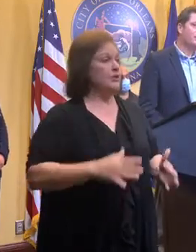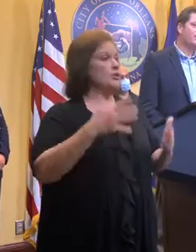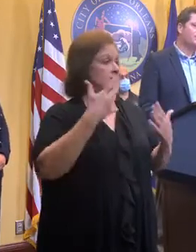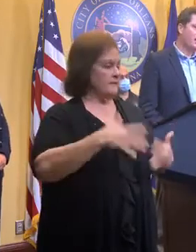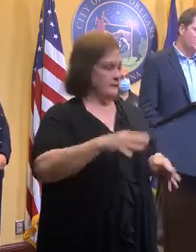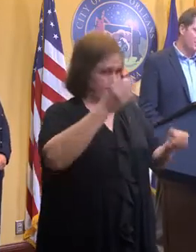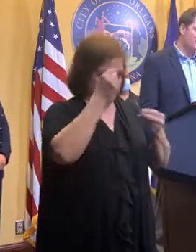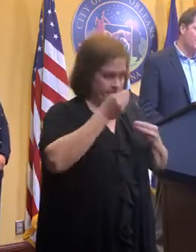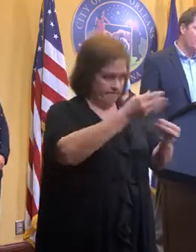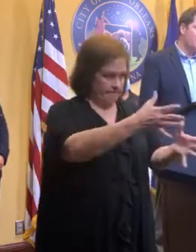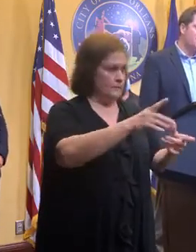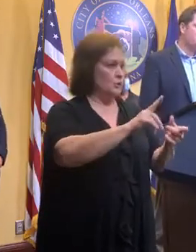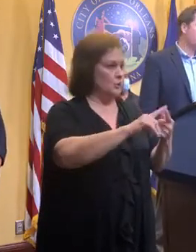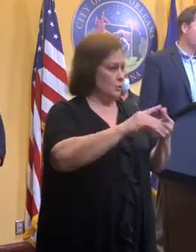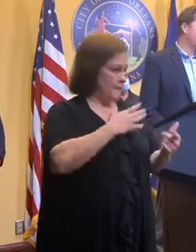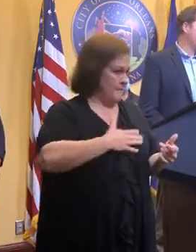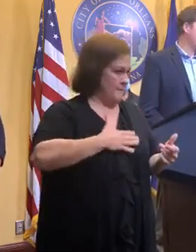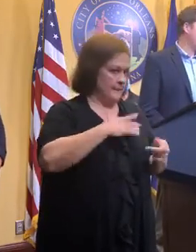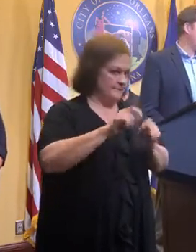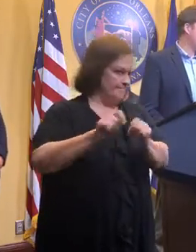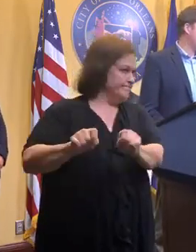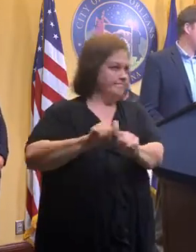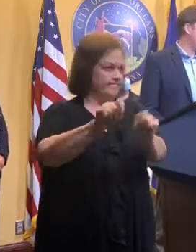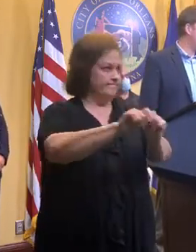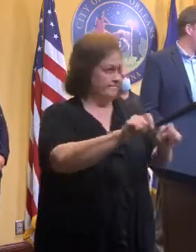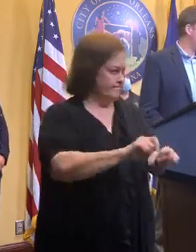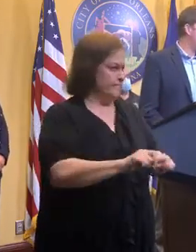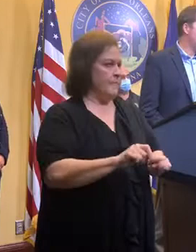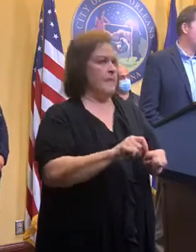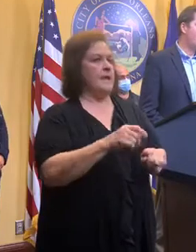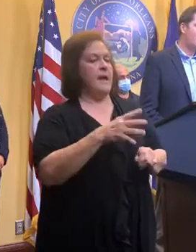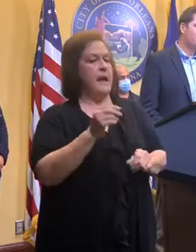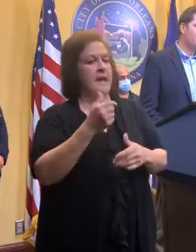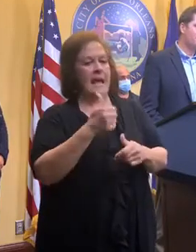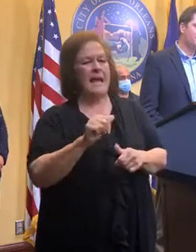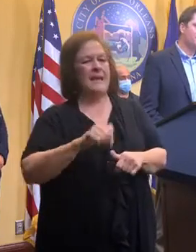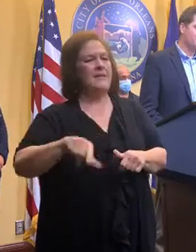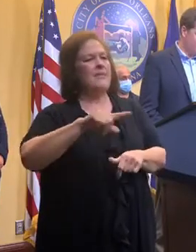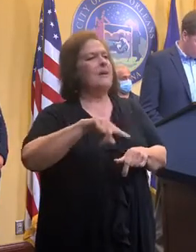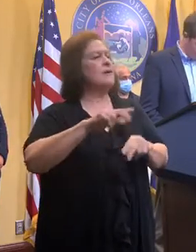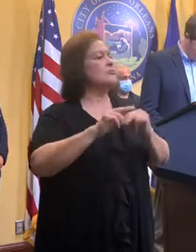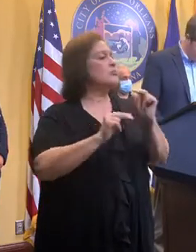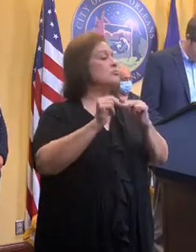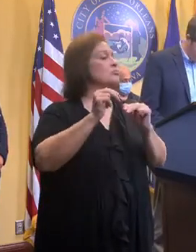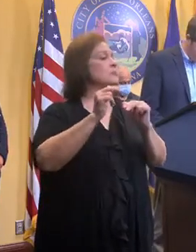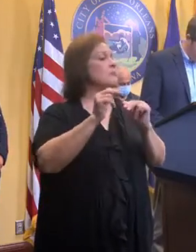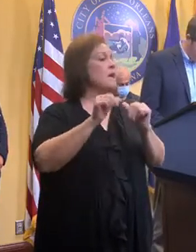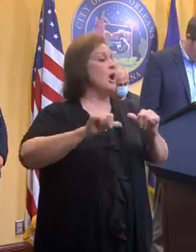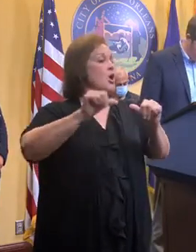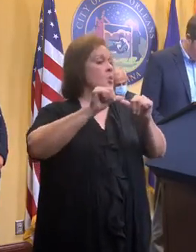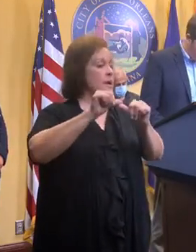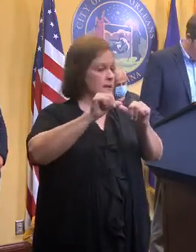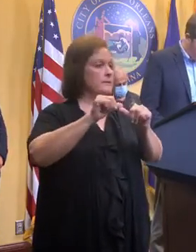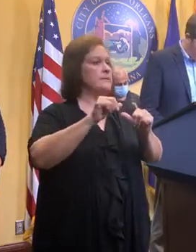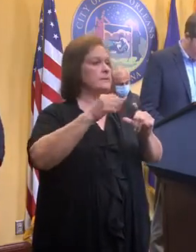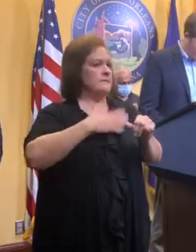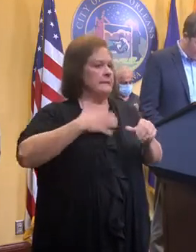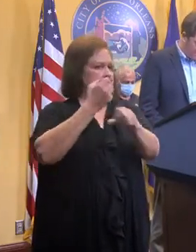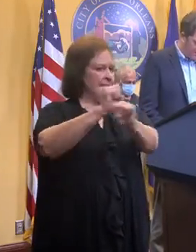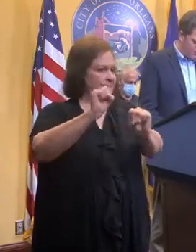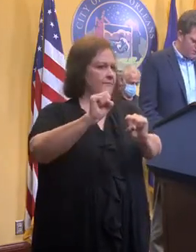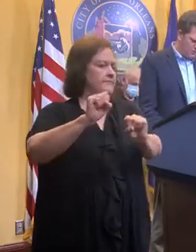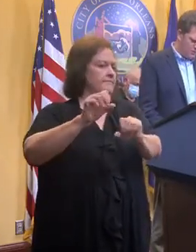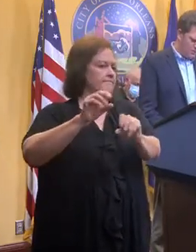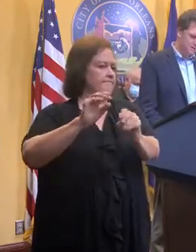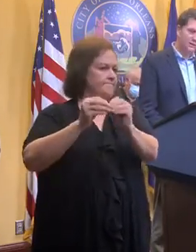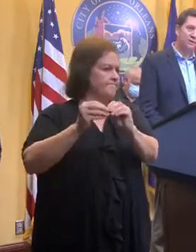out to prepare their job sites. Same is going on at the Canal Street collapse site and all of our vertical infrastructure projects as well. RTA